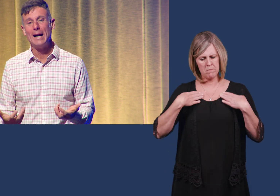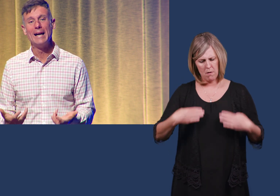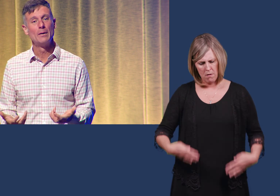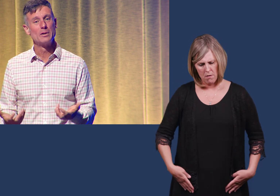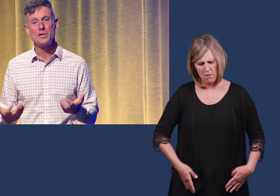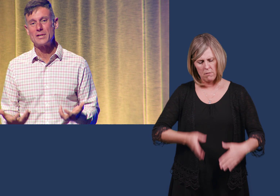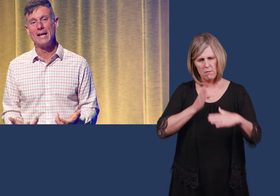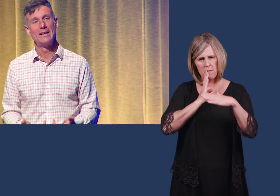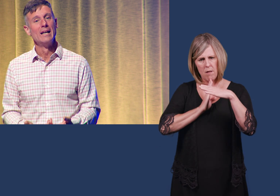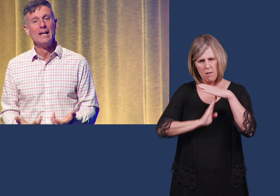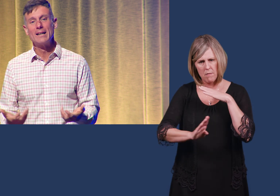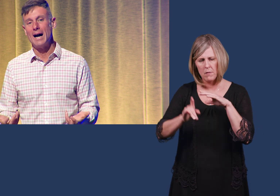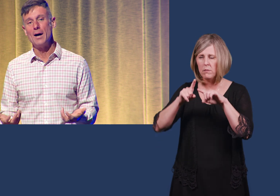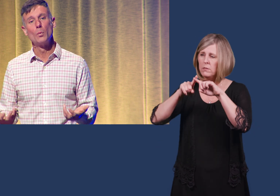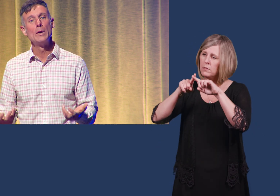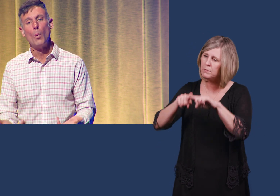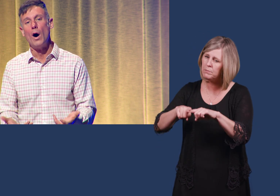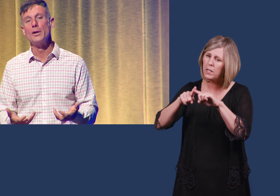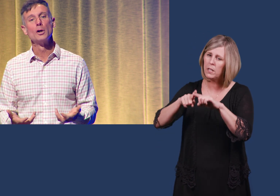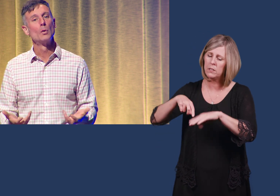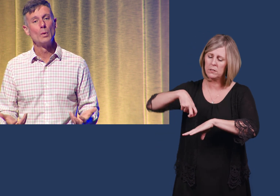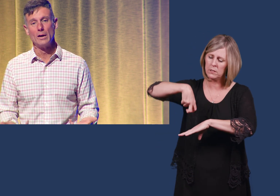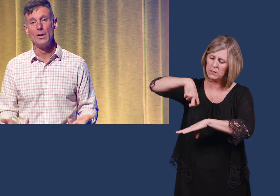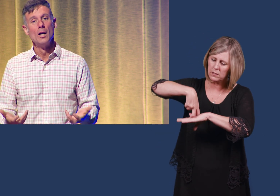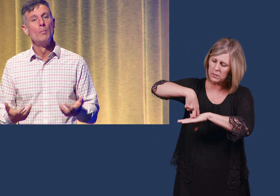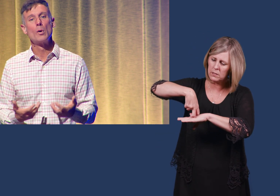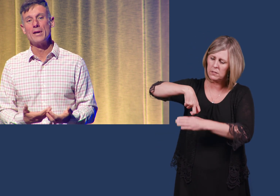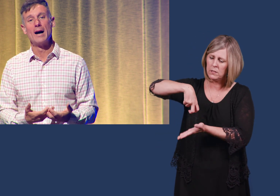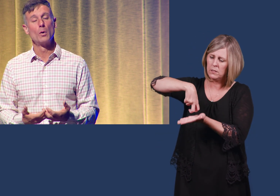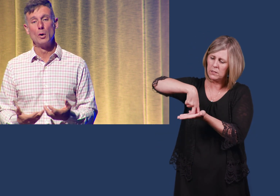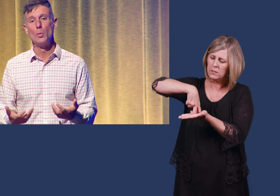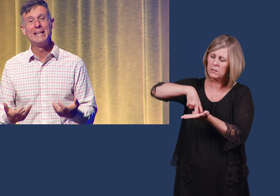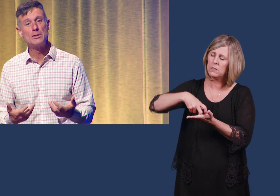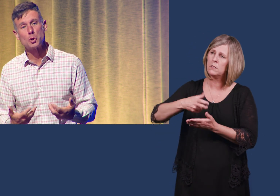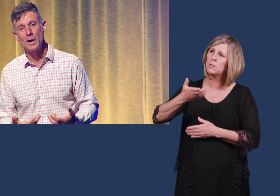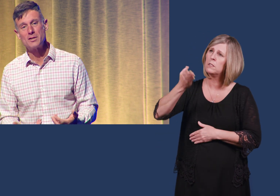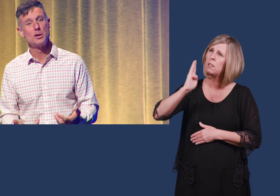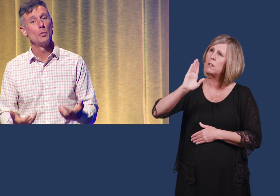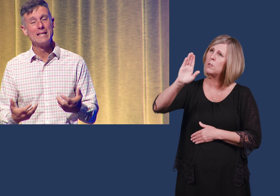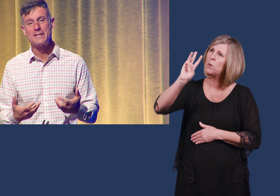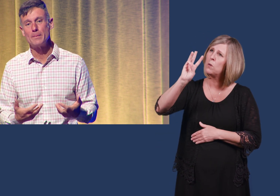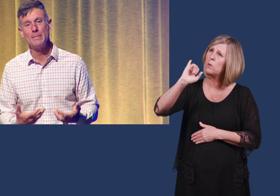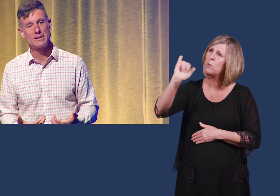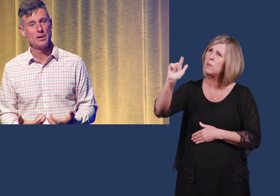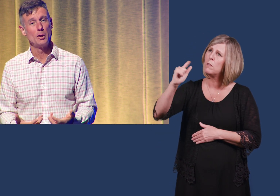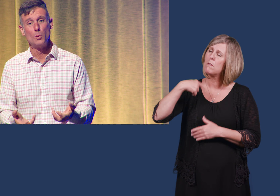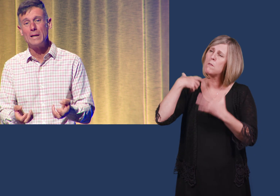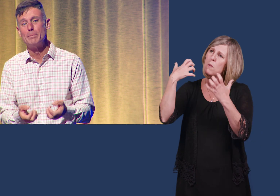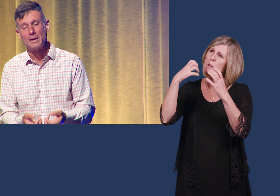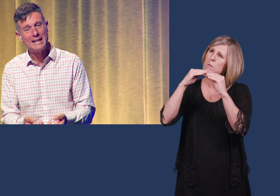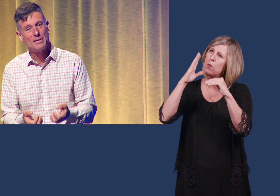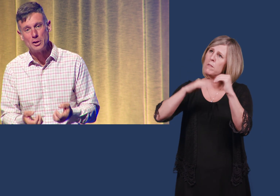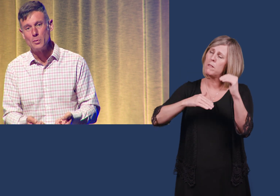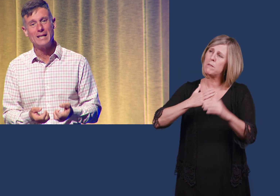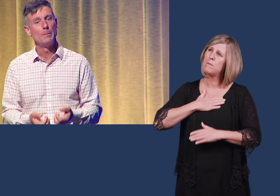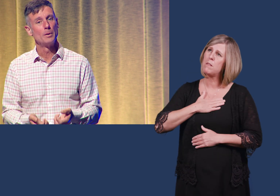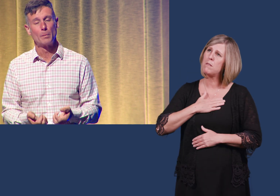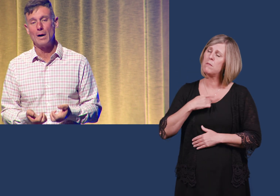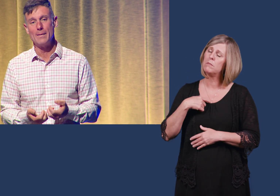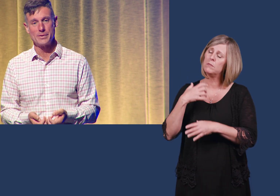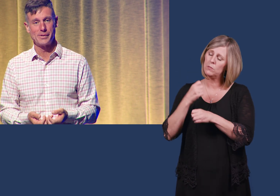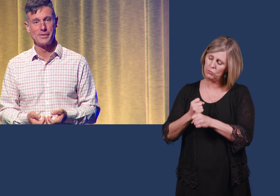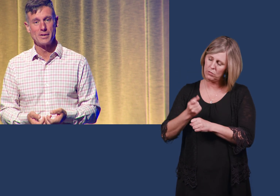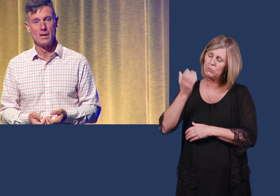and praying, we're just saying, God, we want your will more than our will. We trust you. We submit to you. We believe that you keep